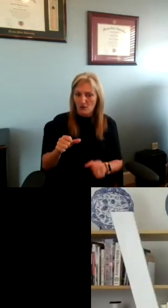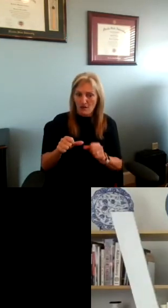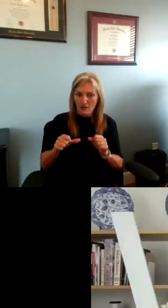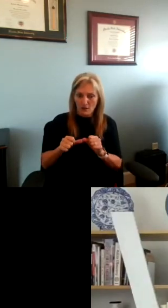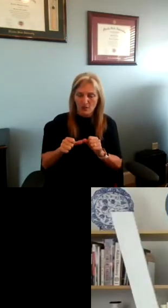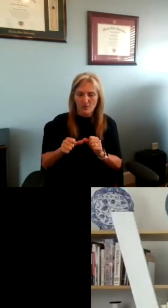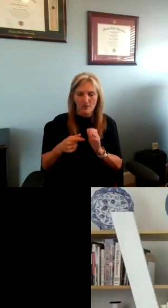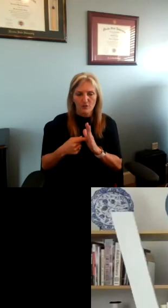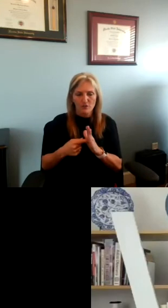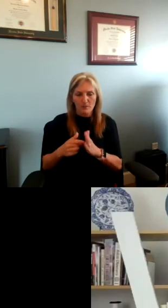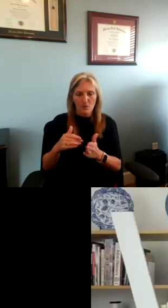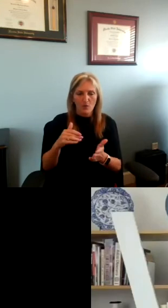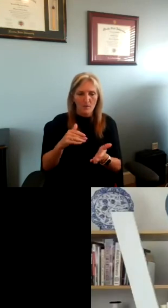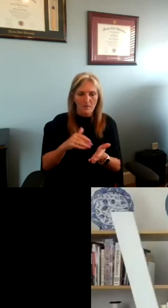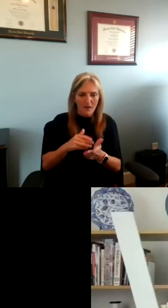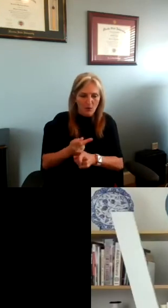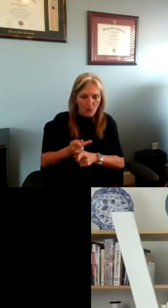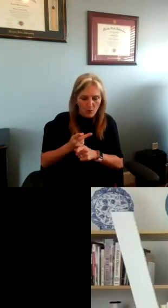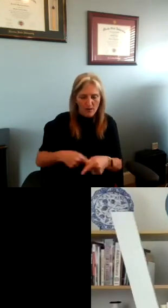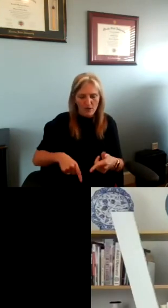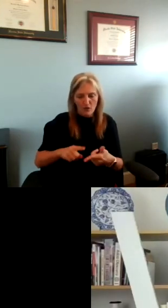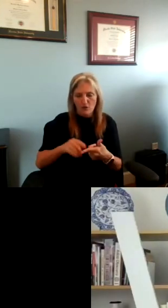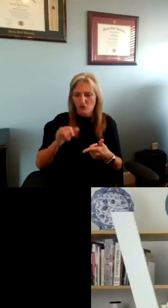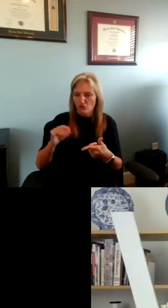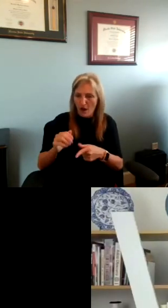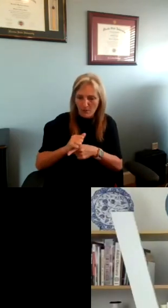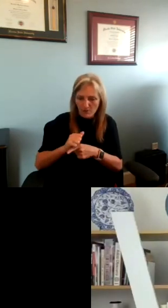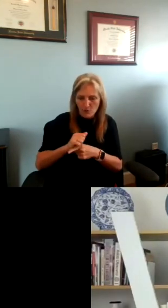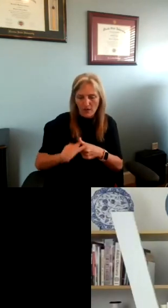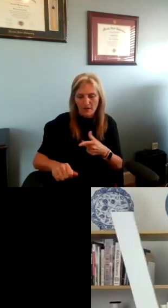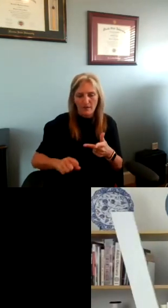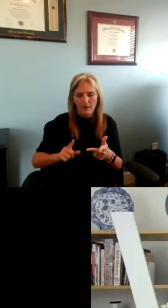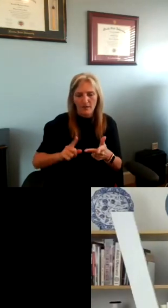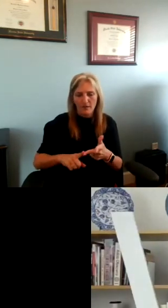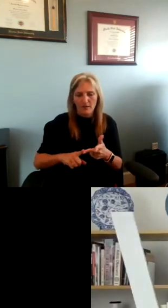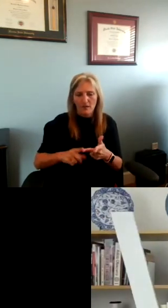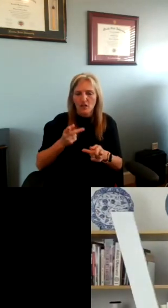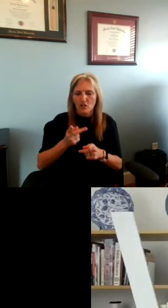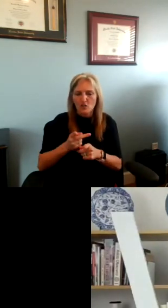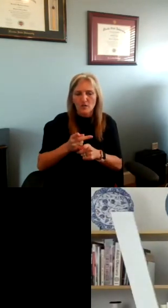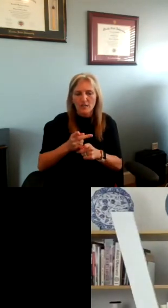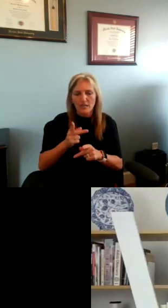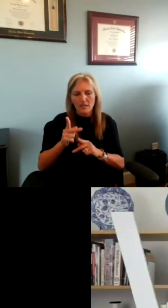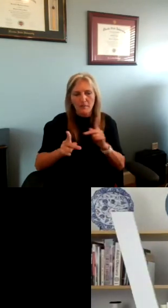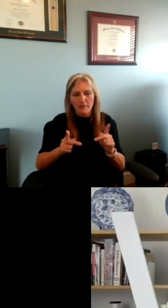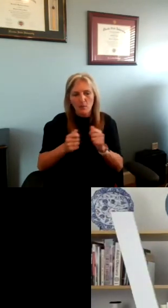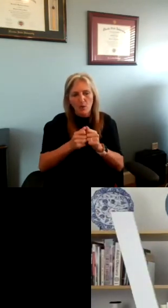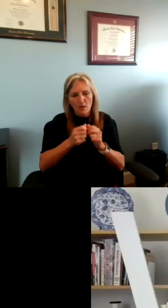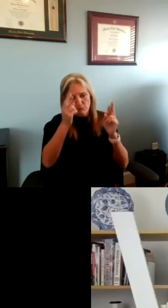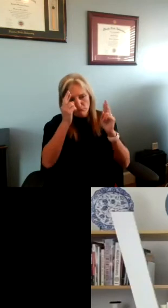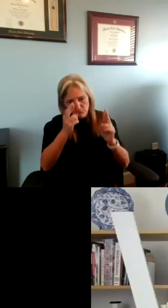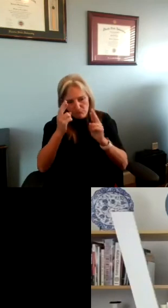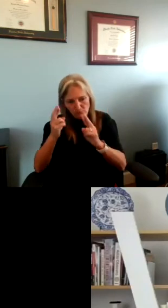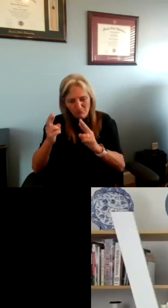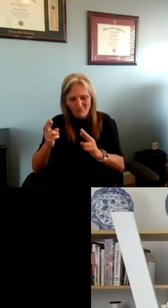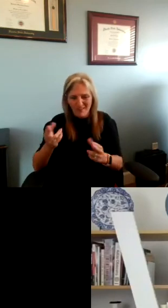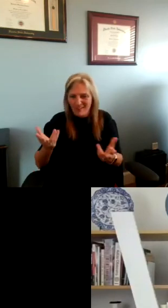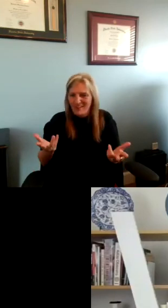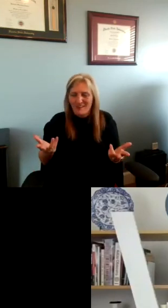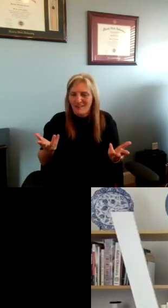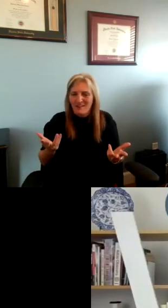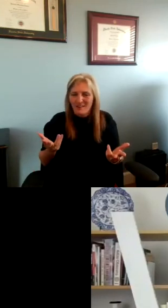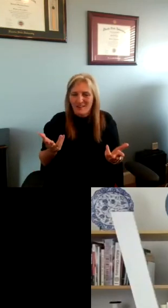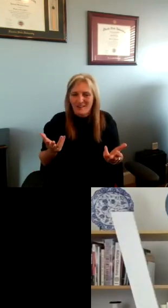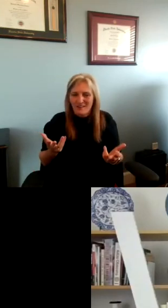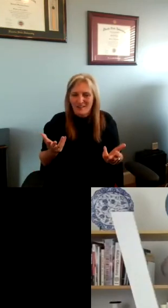from medical care to job training to even being treated with human dignity. There's a strain